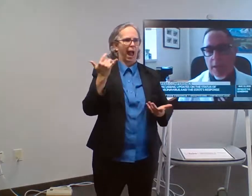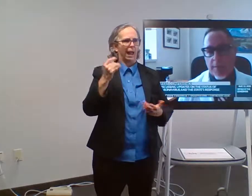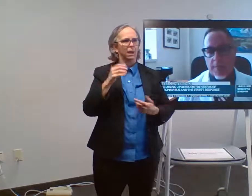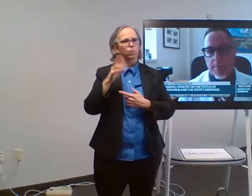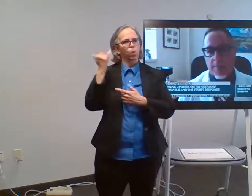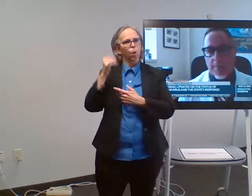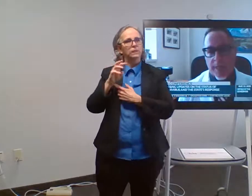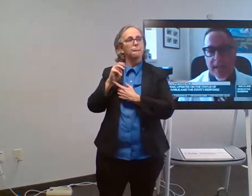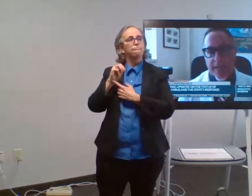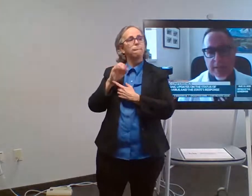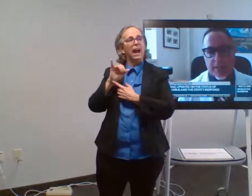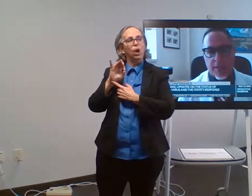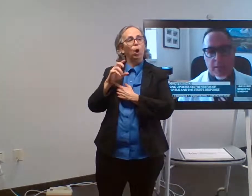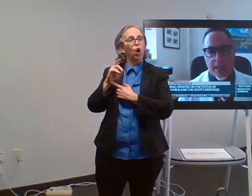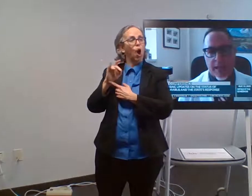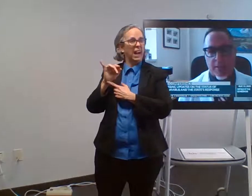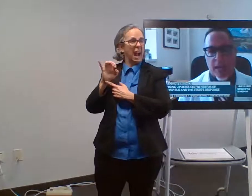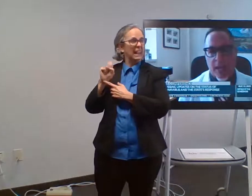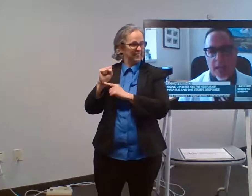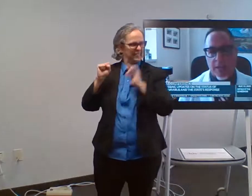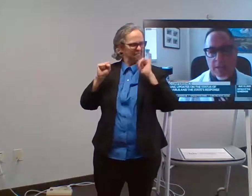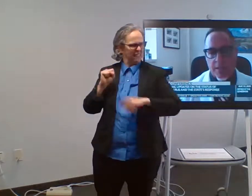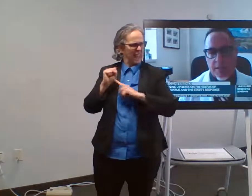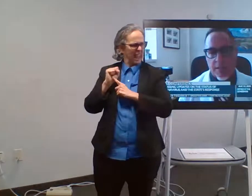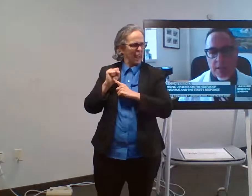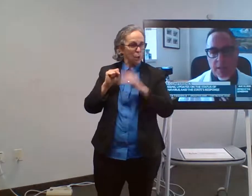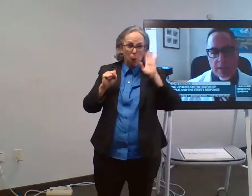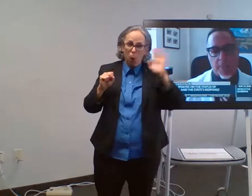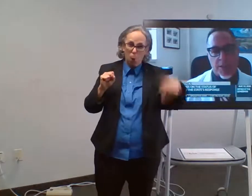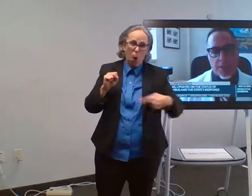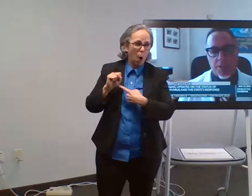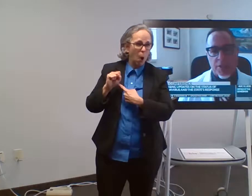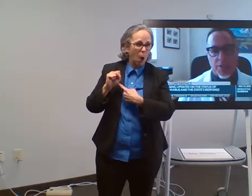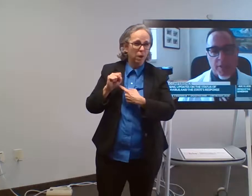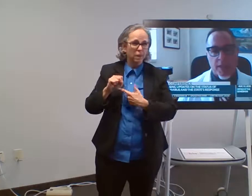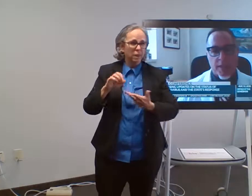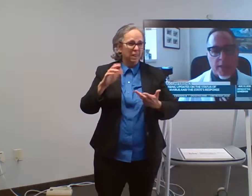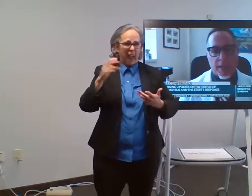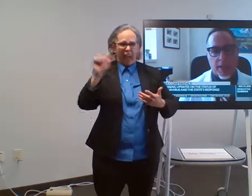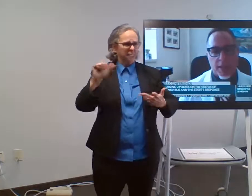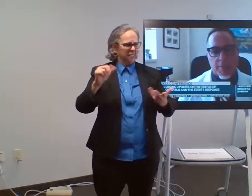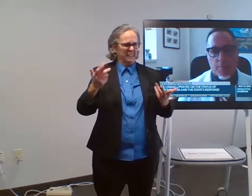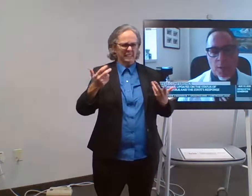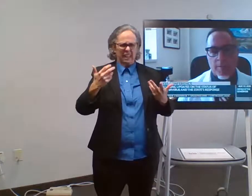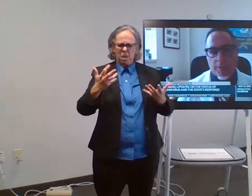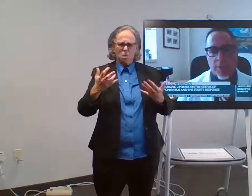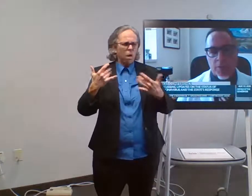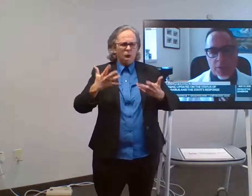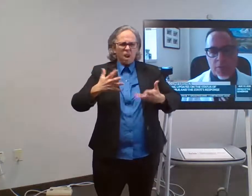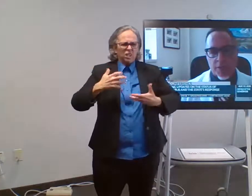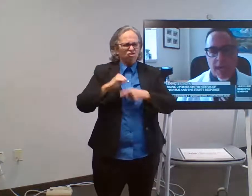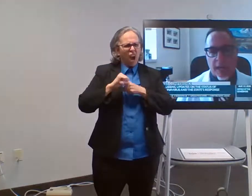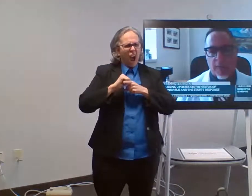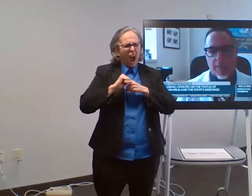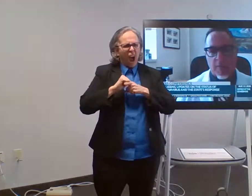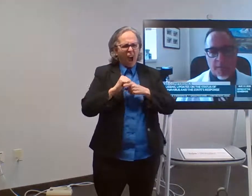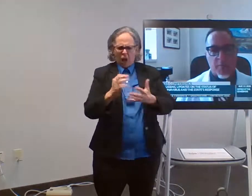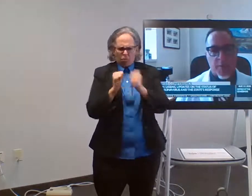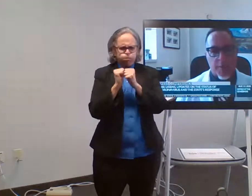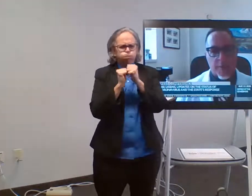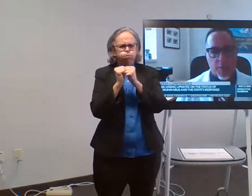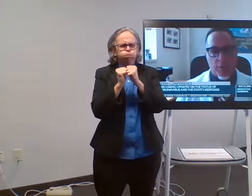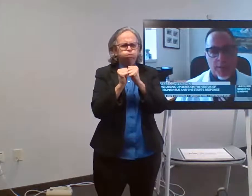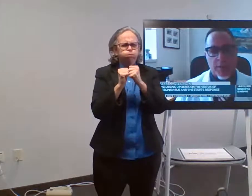we know that being an athlete and having high, intense competition and training probably induces a higher level